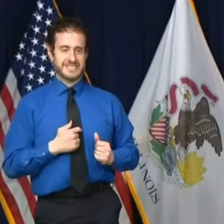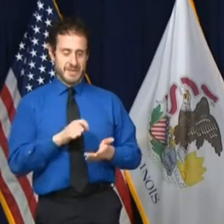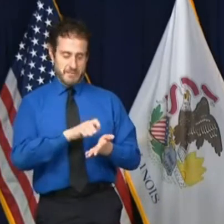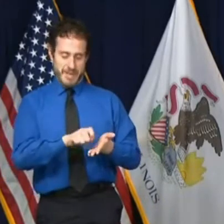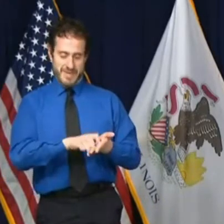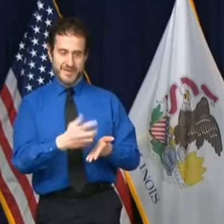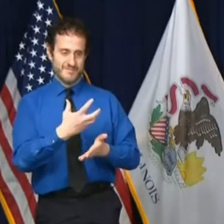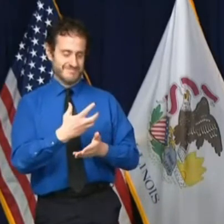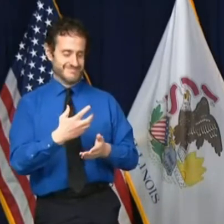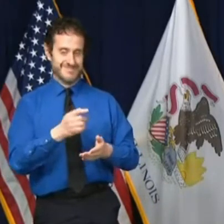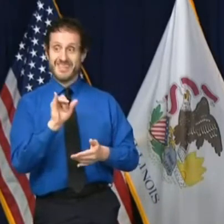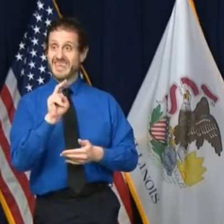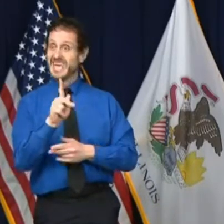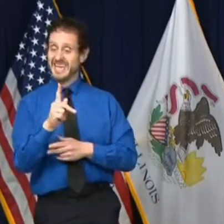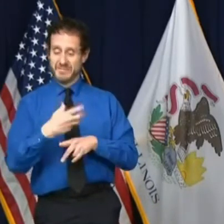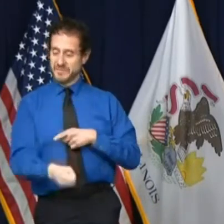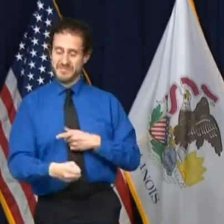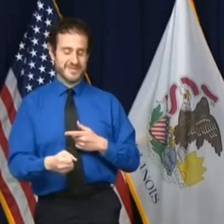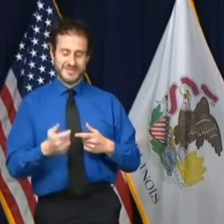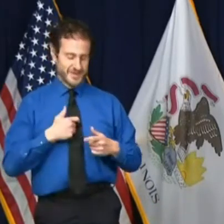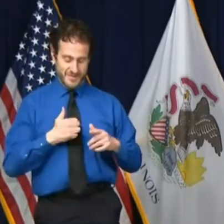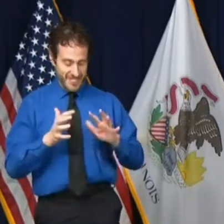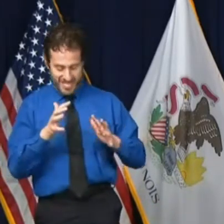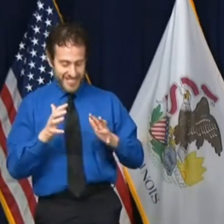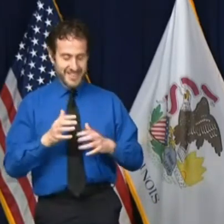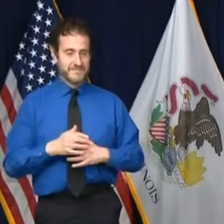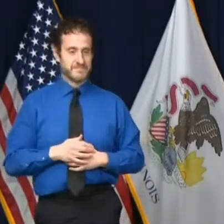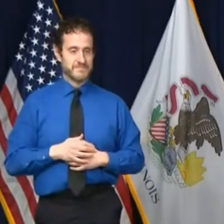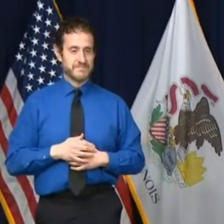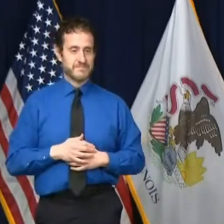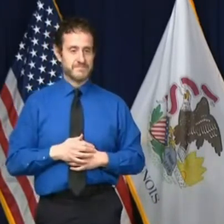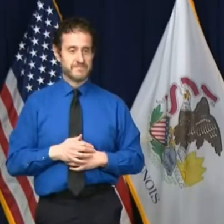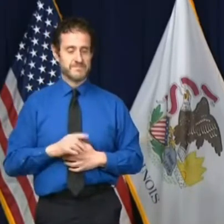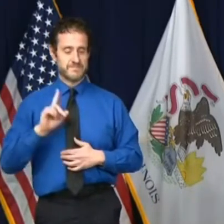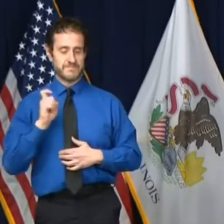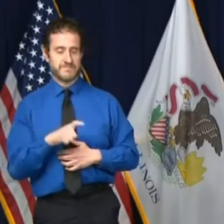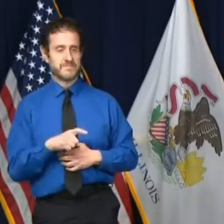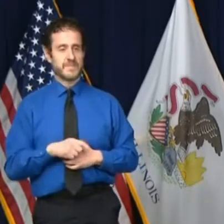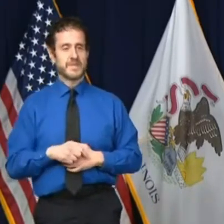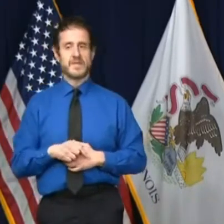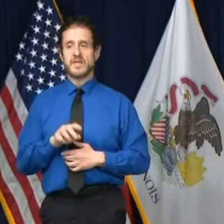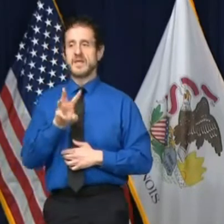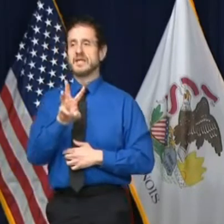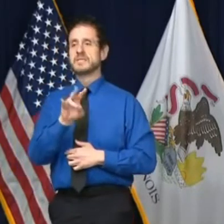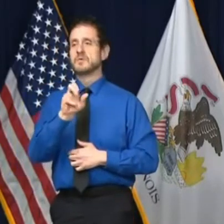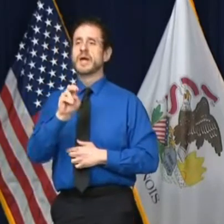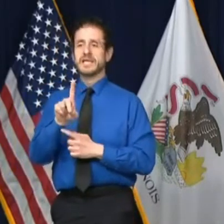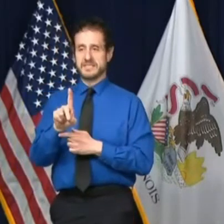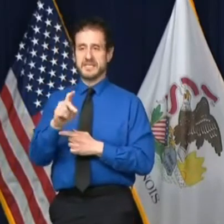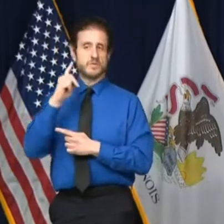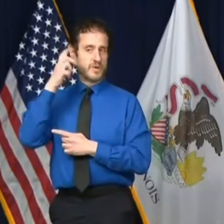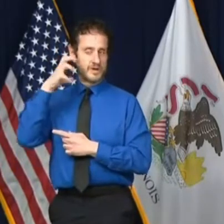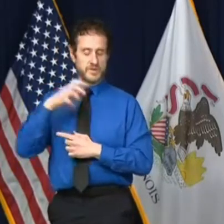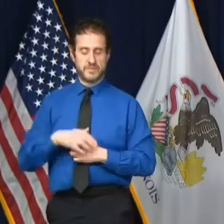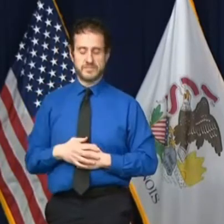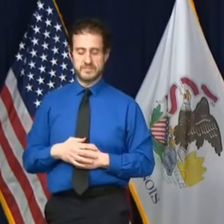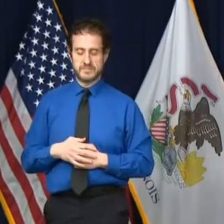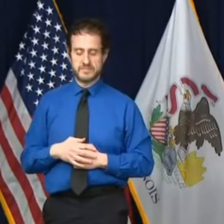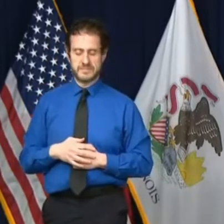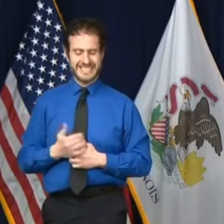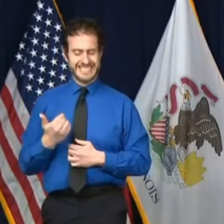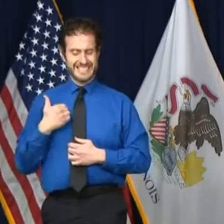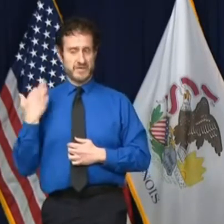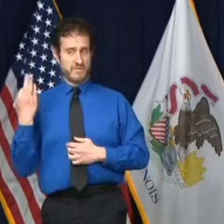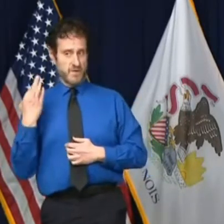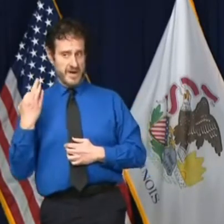my normal organization method went out the window. Question from Amy Jacobson at WIND Radio. We learned Friday